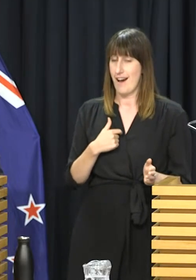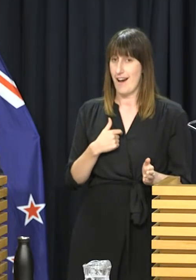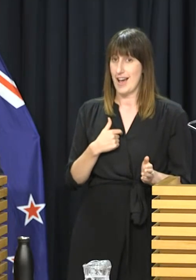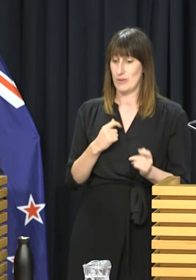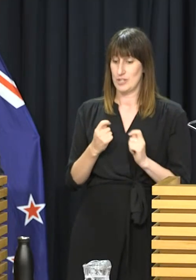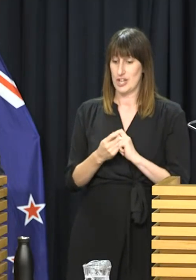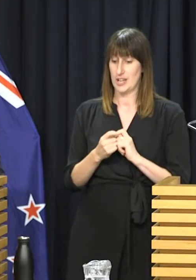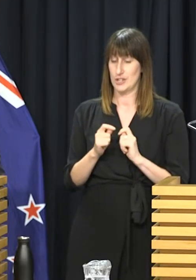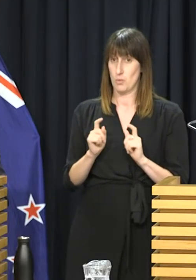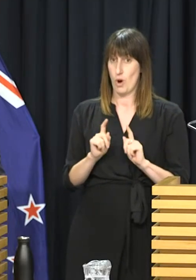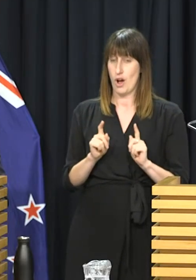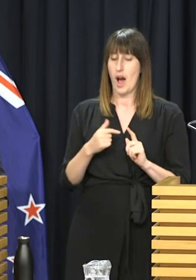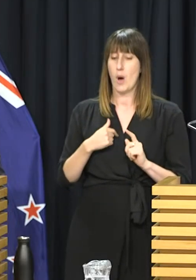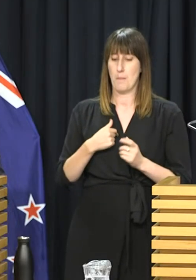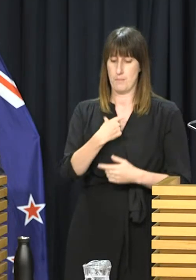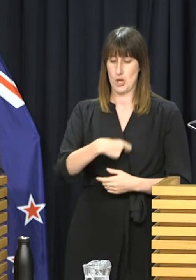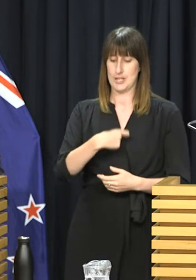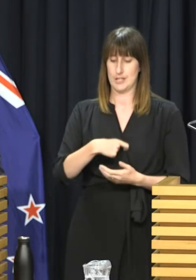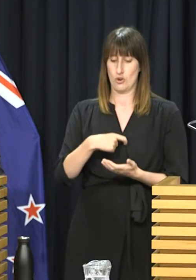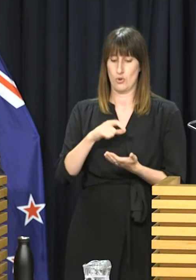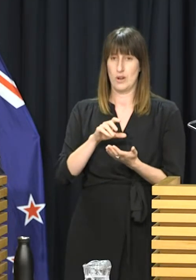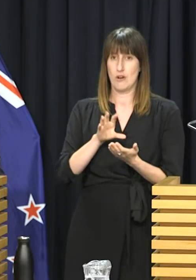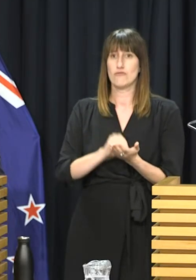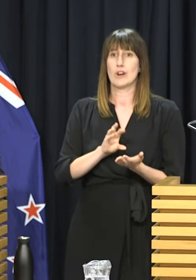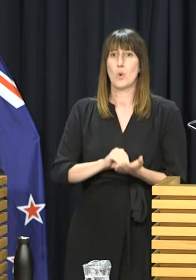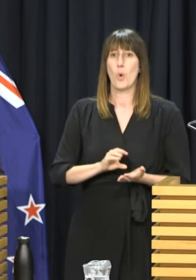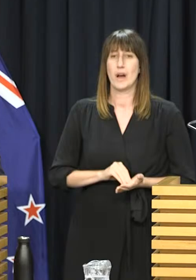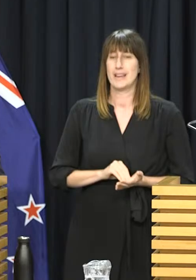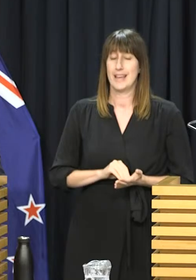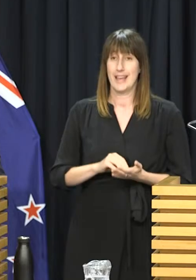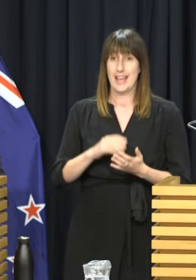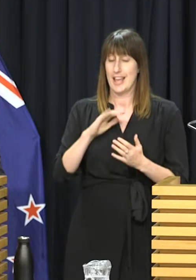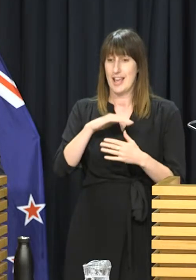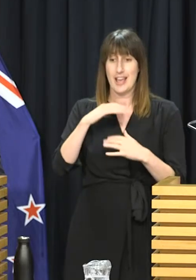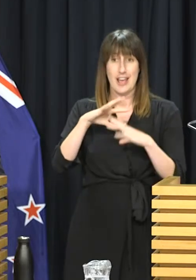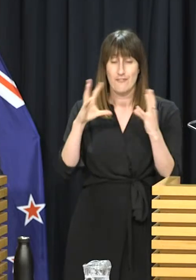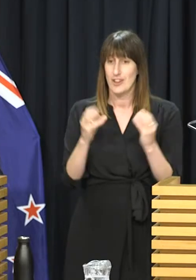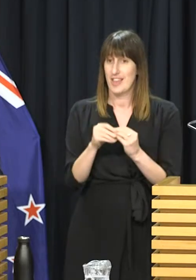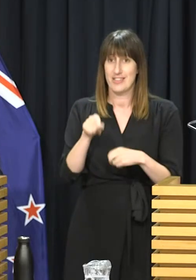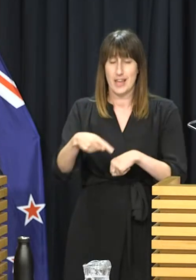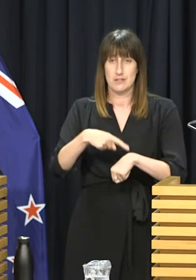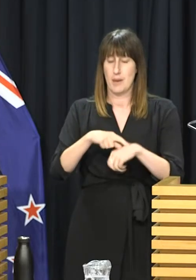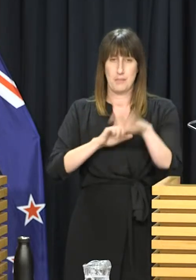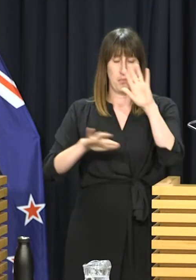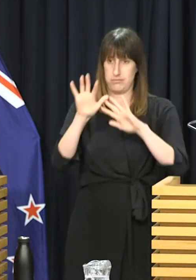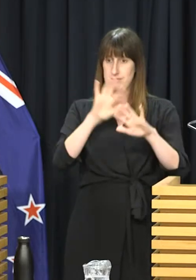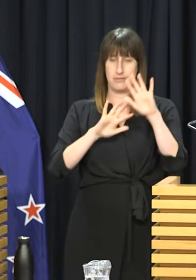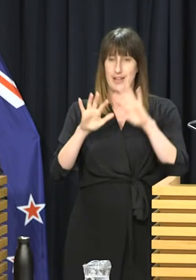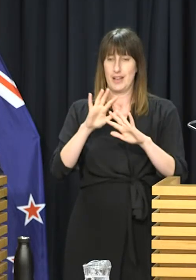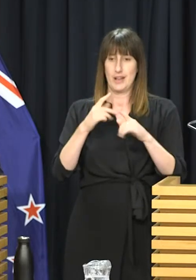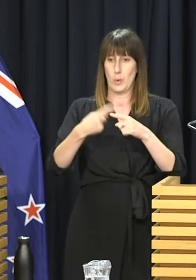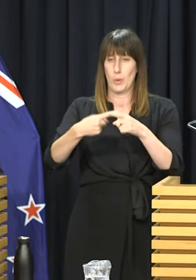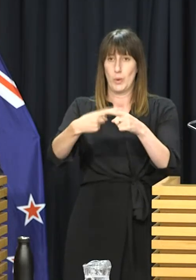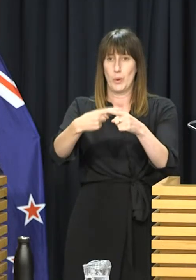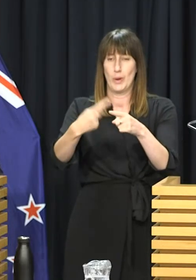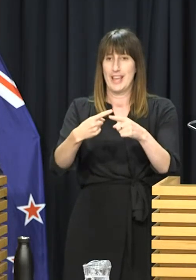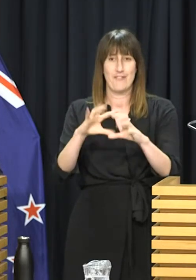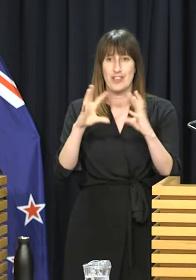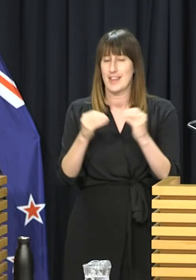a personal record, because it was all such a blur. Things were moving at pace. The other comment I would make in response